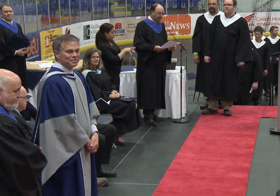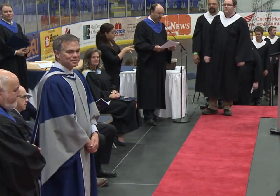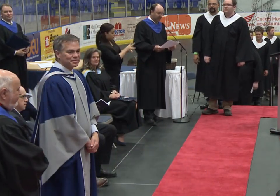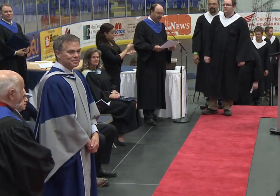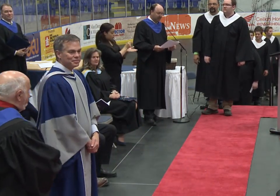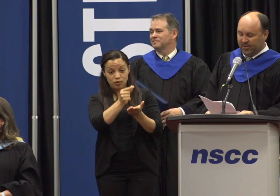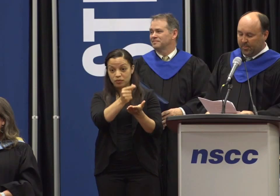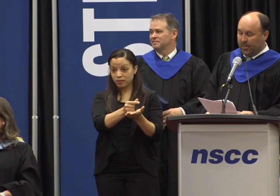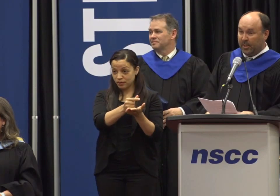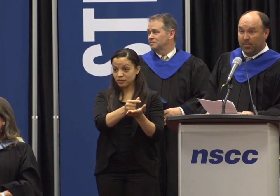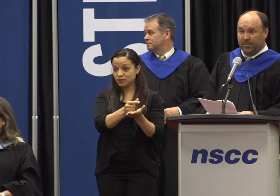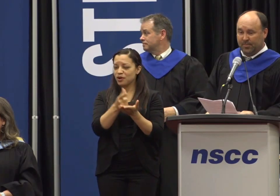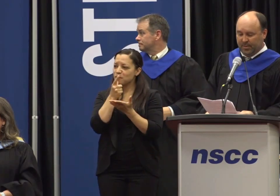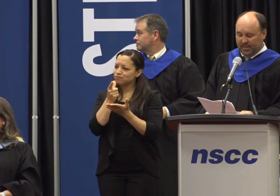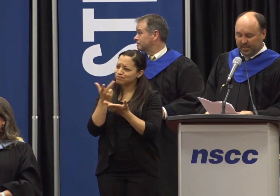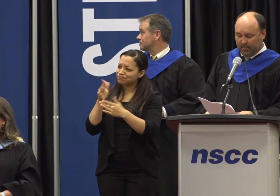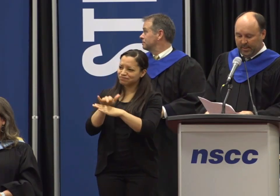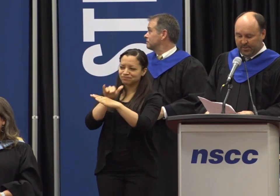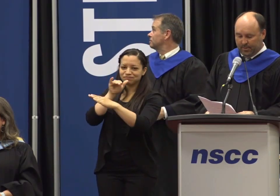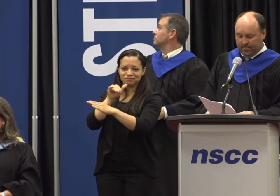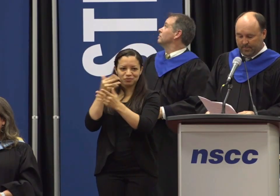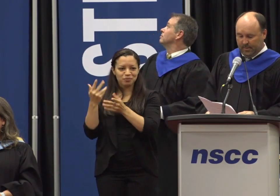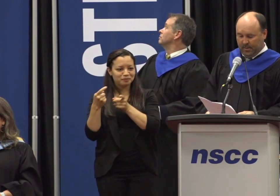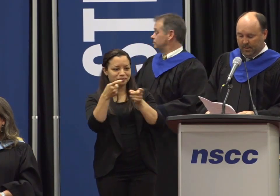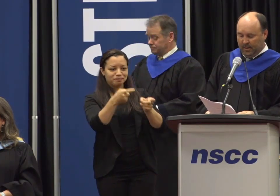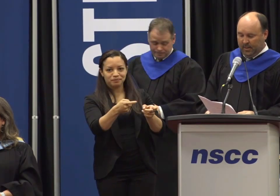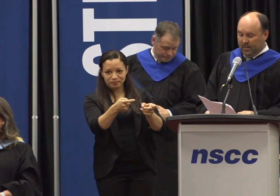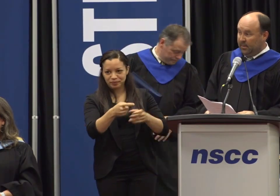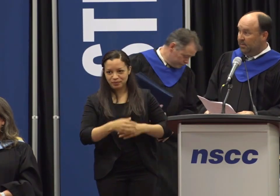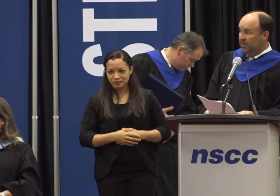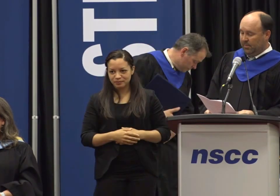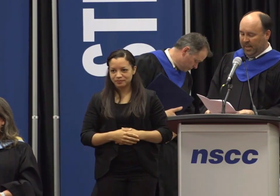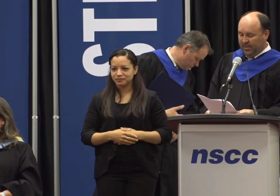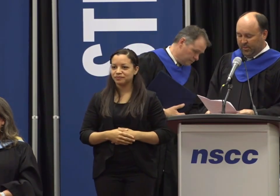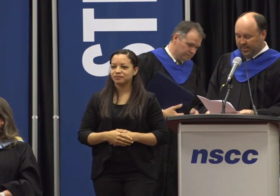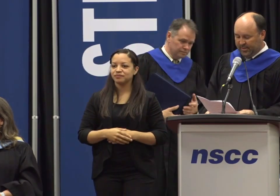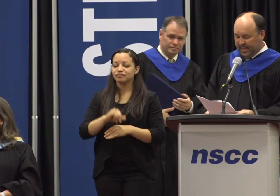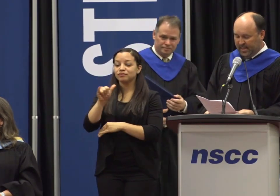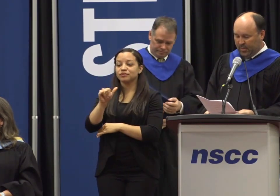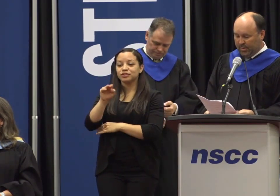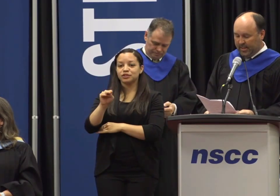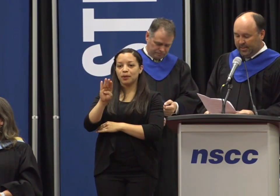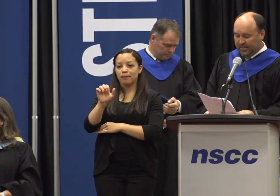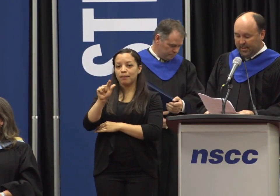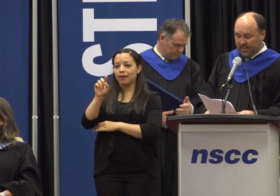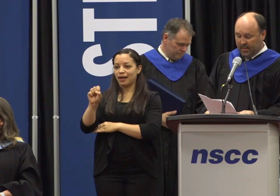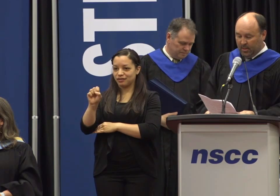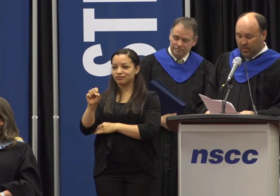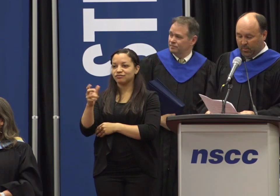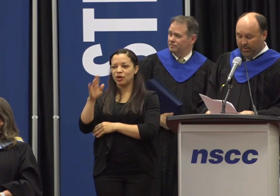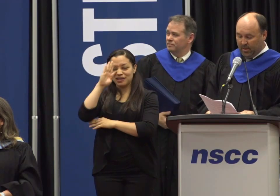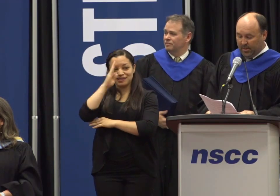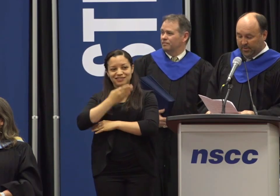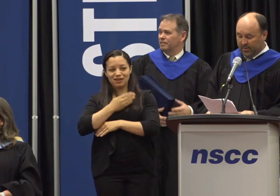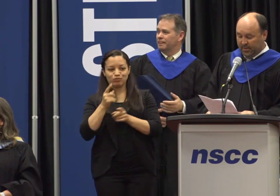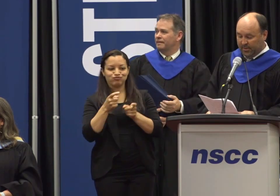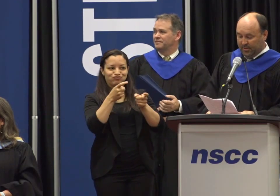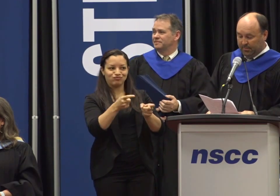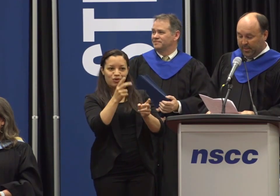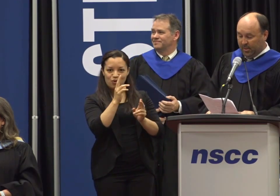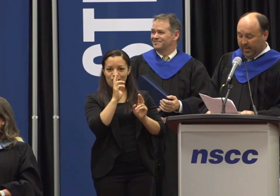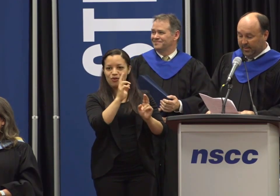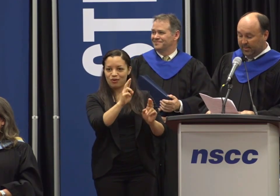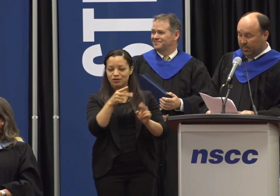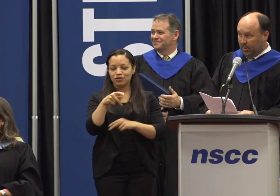to participate in this ceremony and present a credential. Jim Bate joins us now to present his son, with honors,